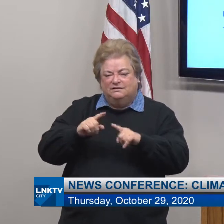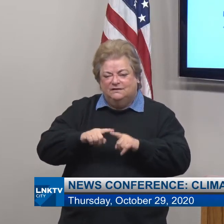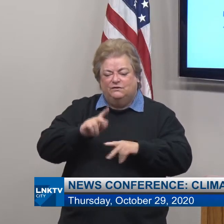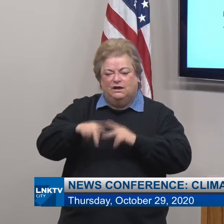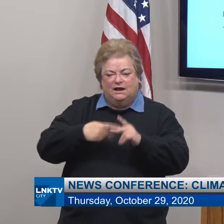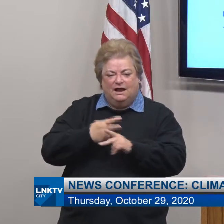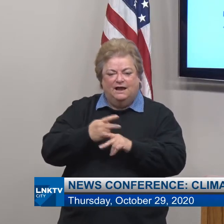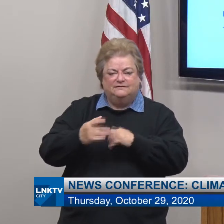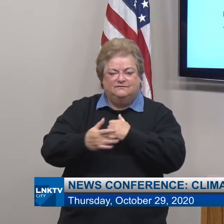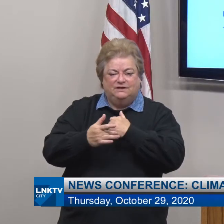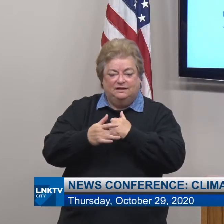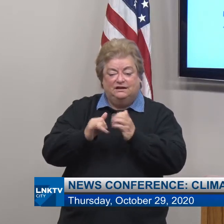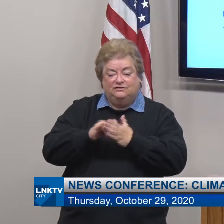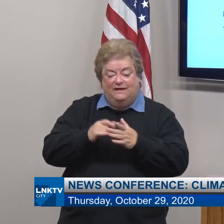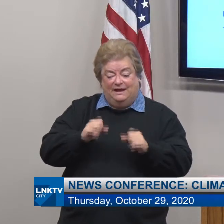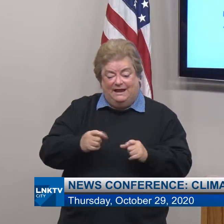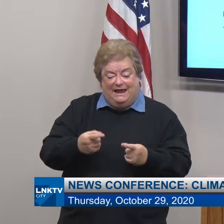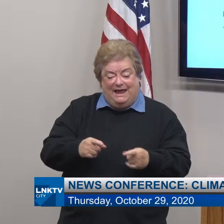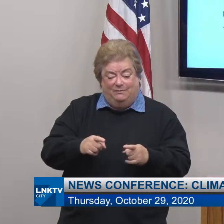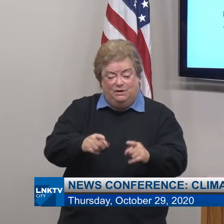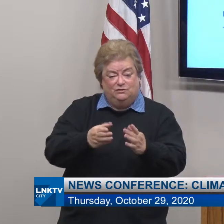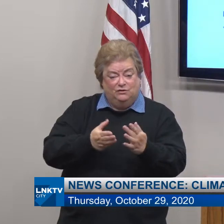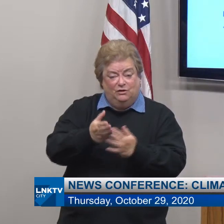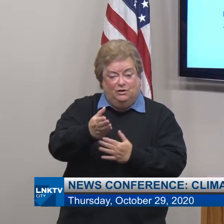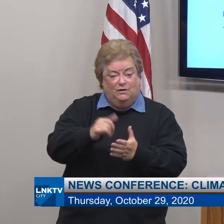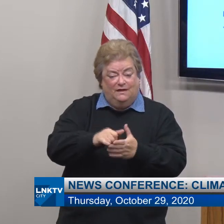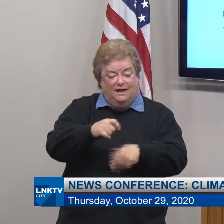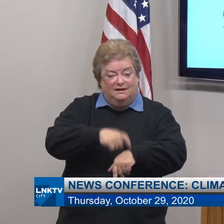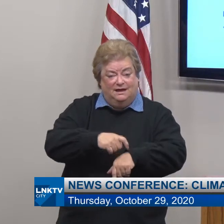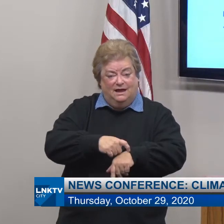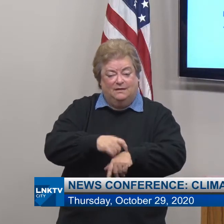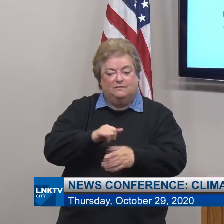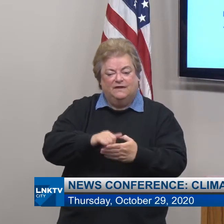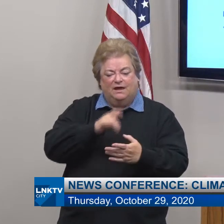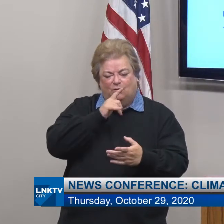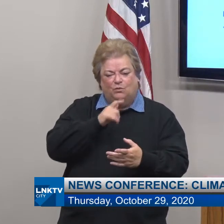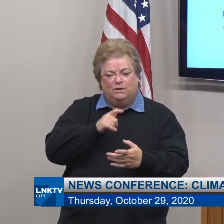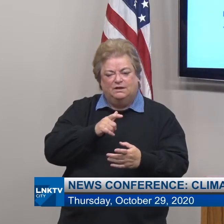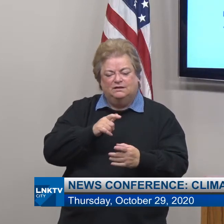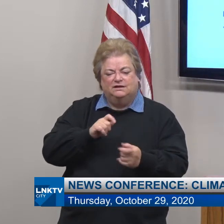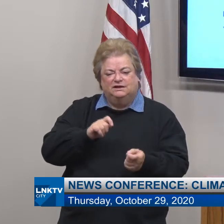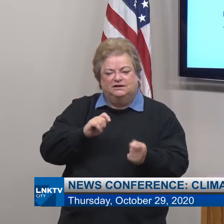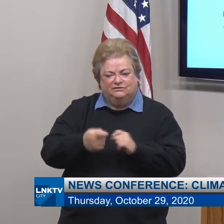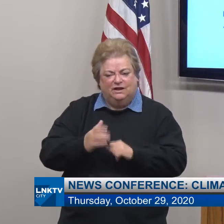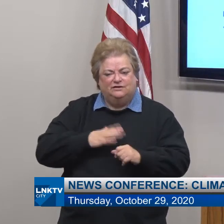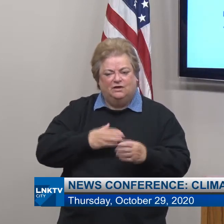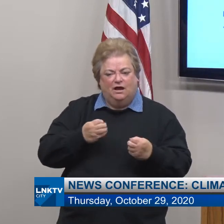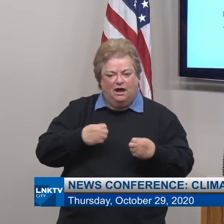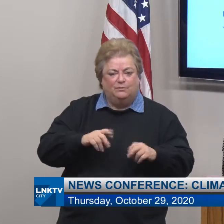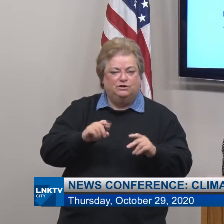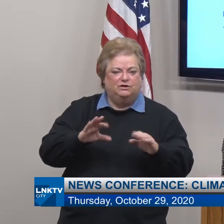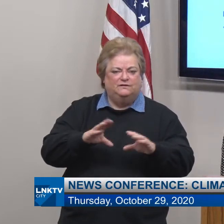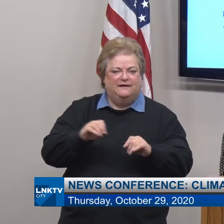coming online over that time that we expect will significantly change our opportunities and our balance.